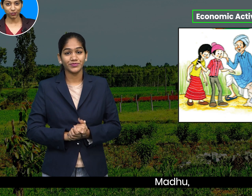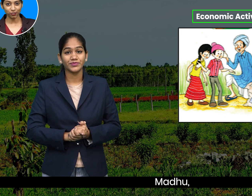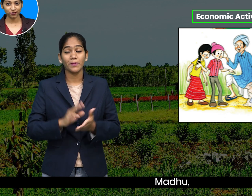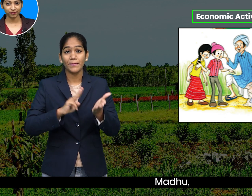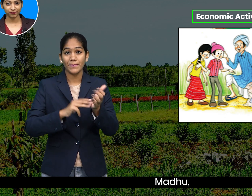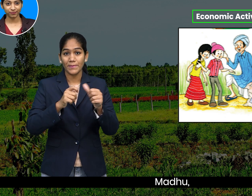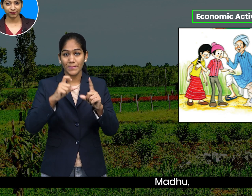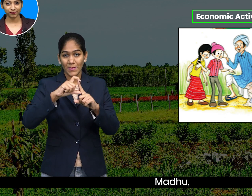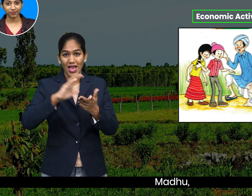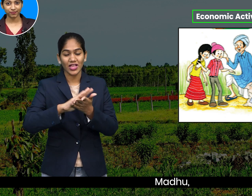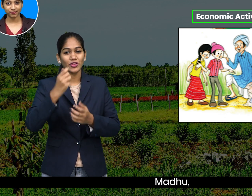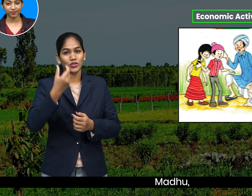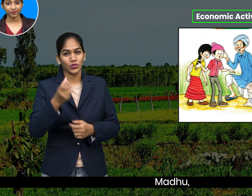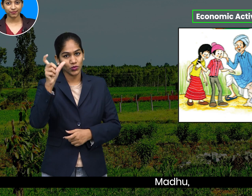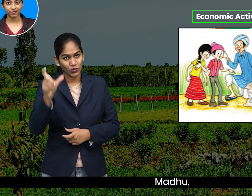Madhu